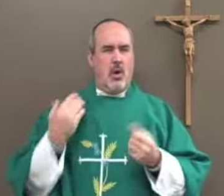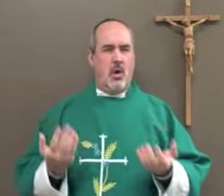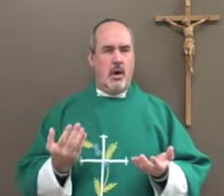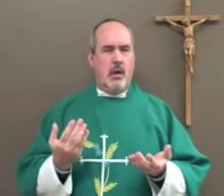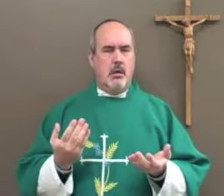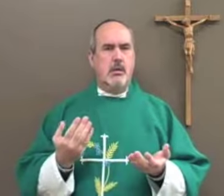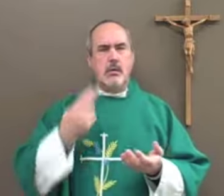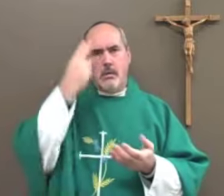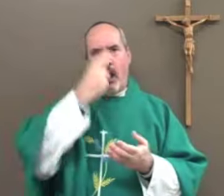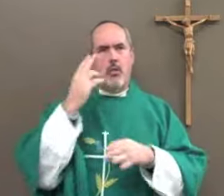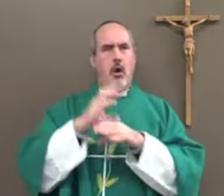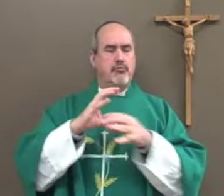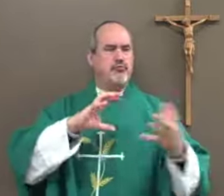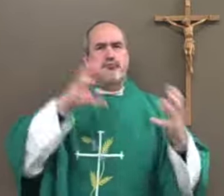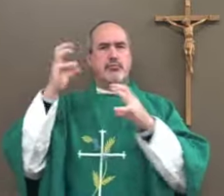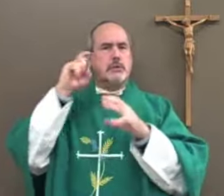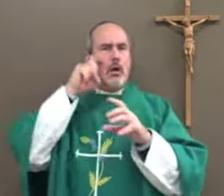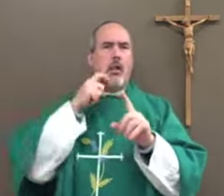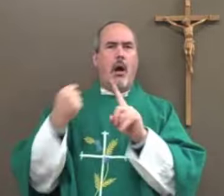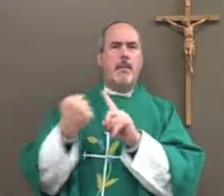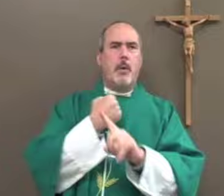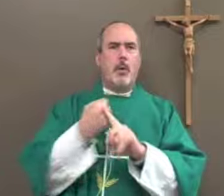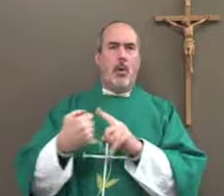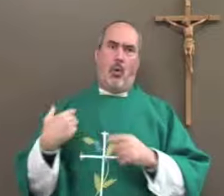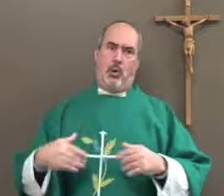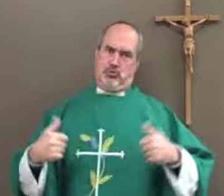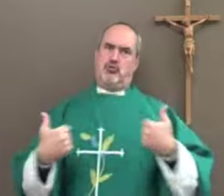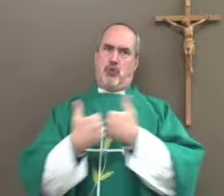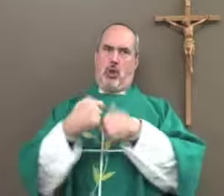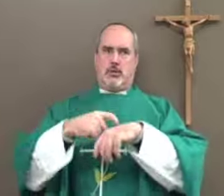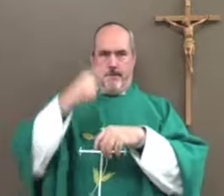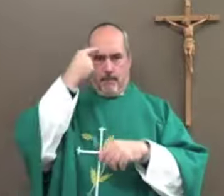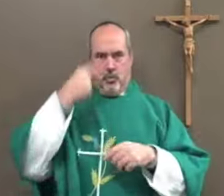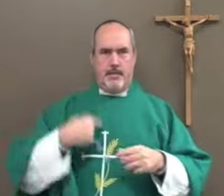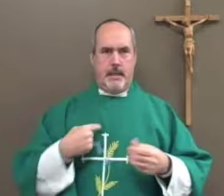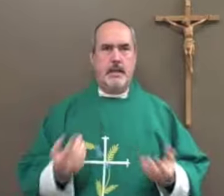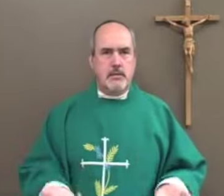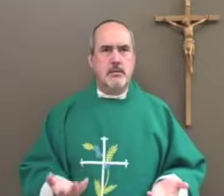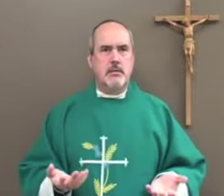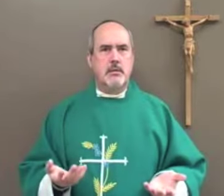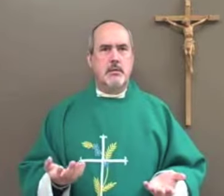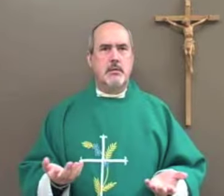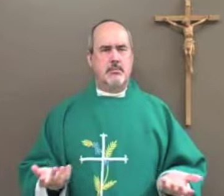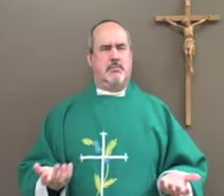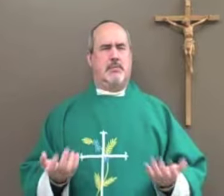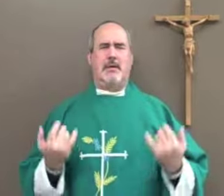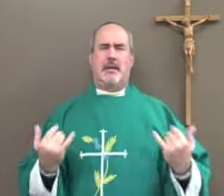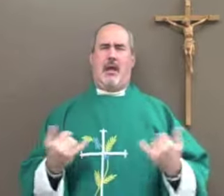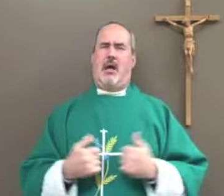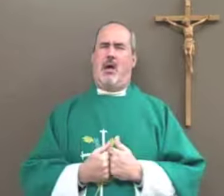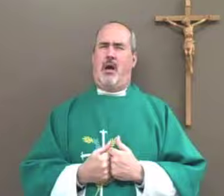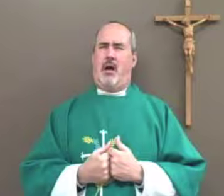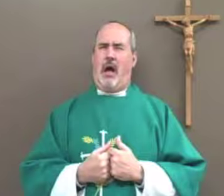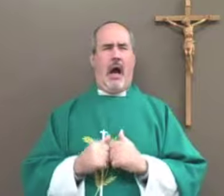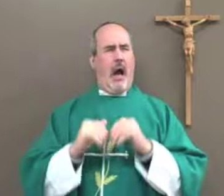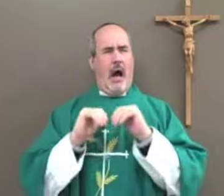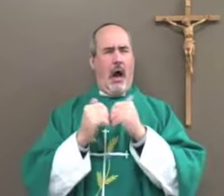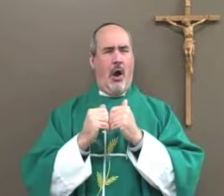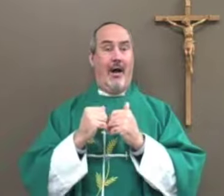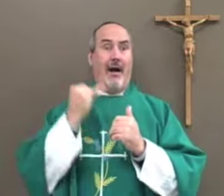I can recall, it was a little more than 10 years ago, there was quite a large sex abuse scandal within the Catholic Church, and that really affected